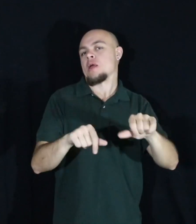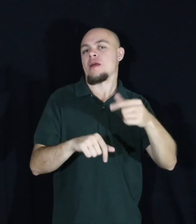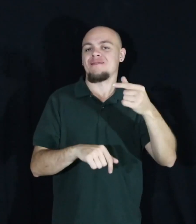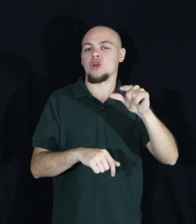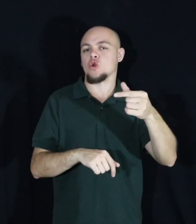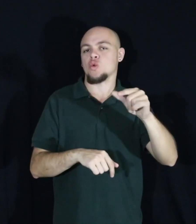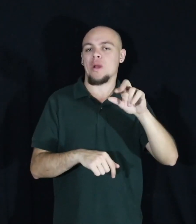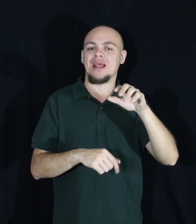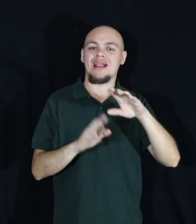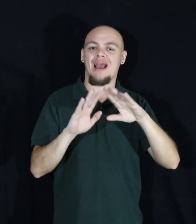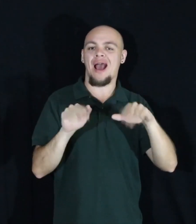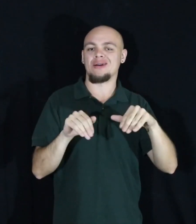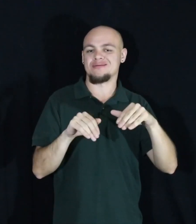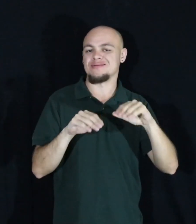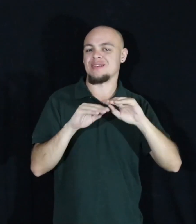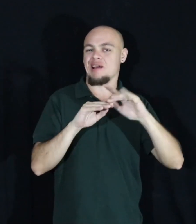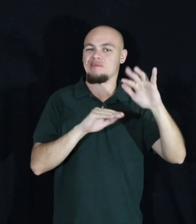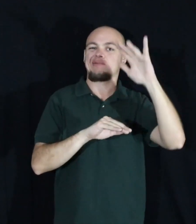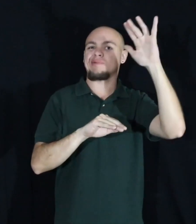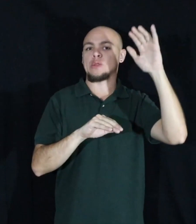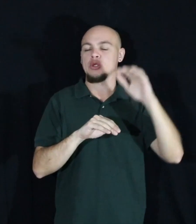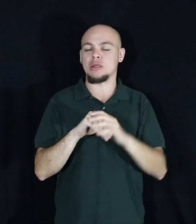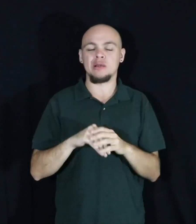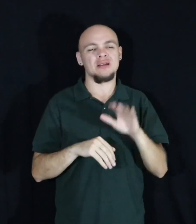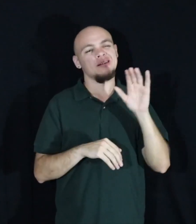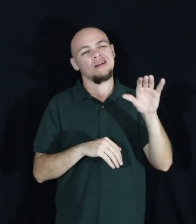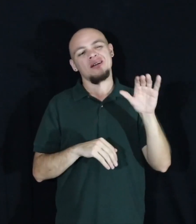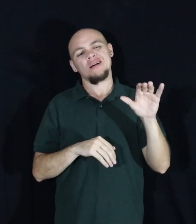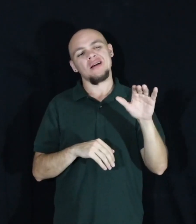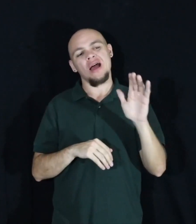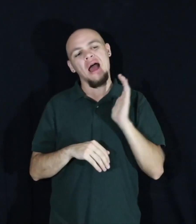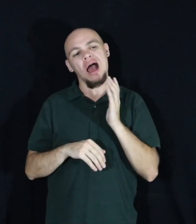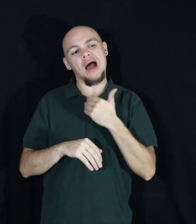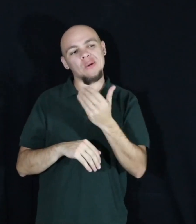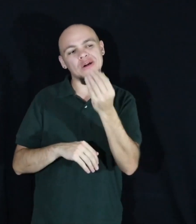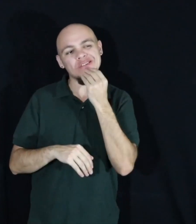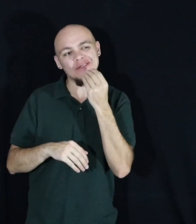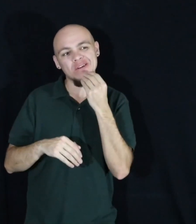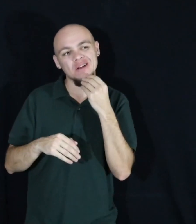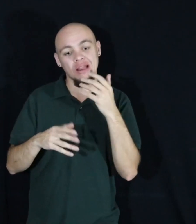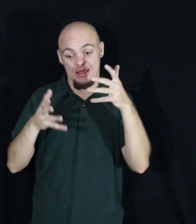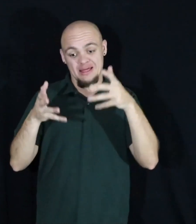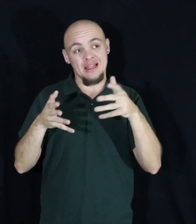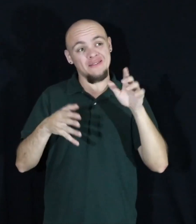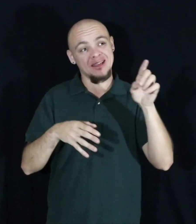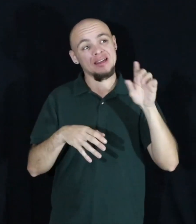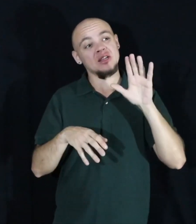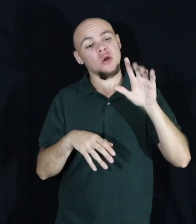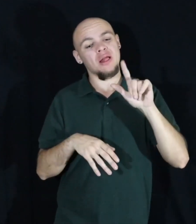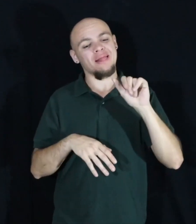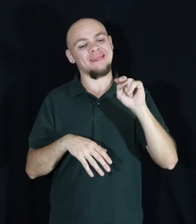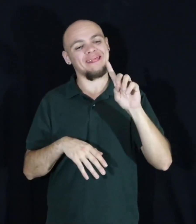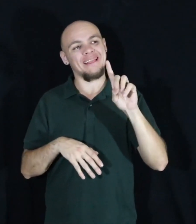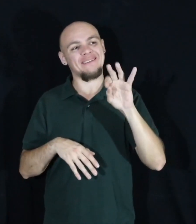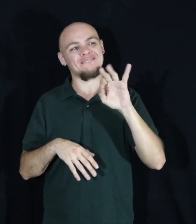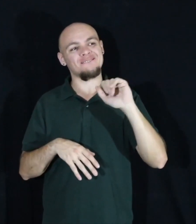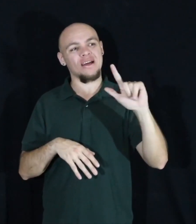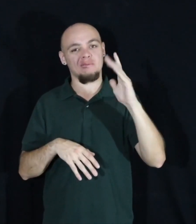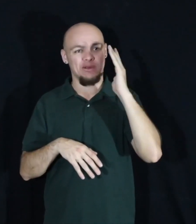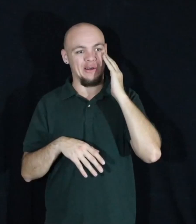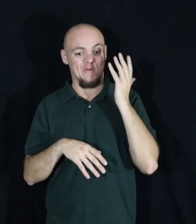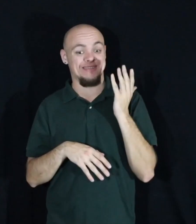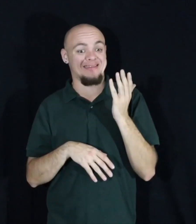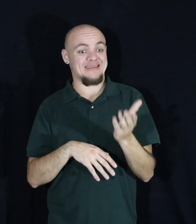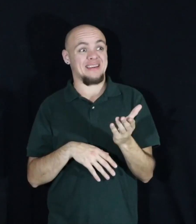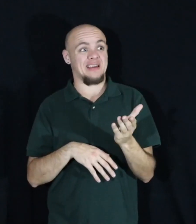gas emissions when we asked, is it necessary for our food scraps to end up in their landfills when we know once they're